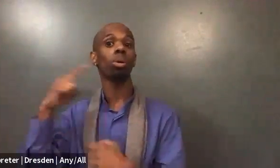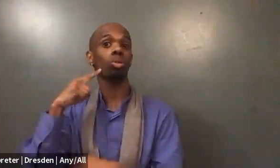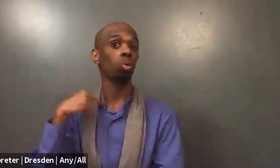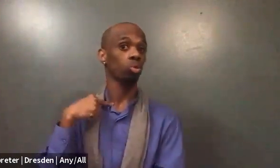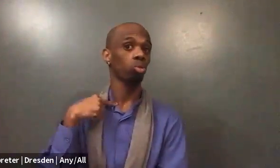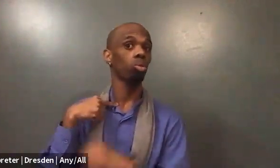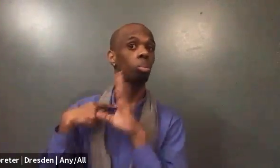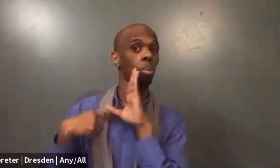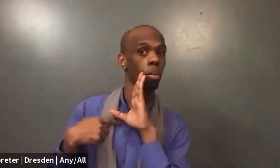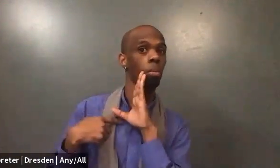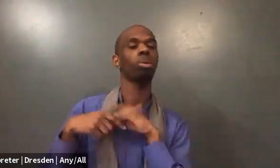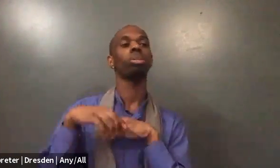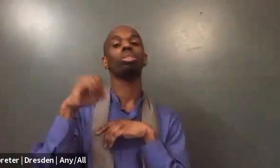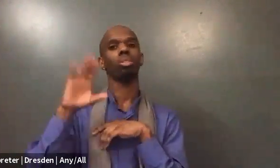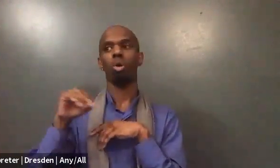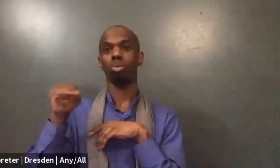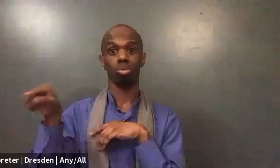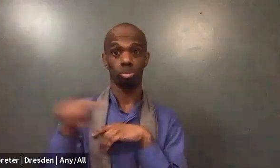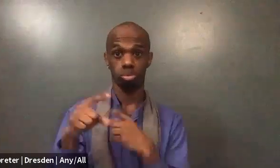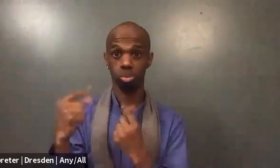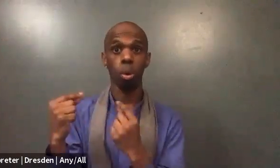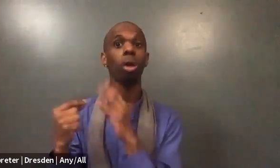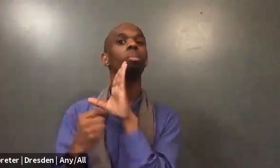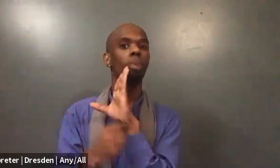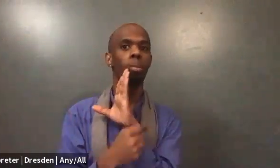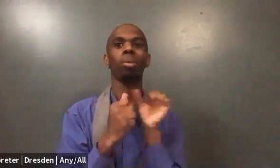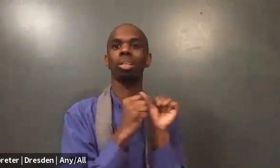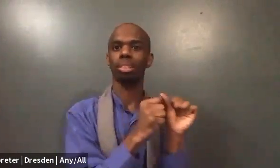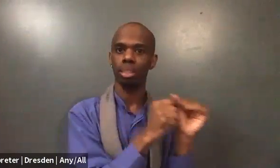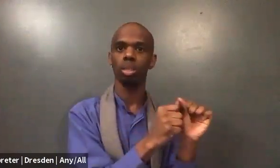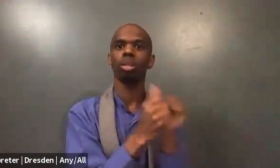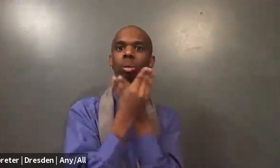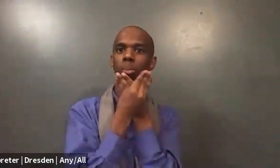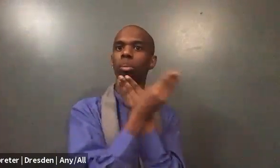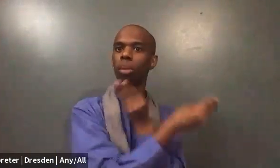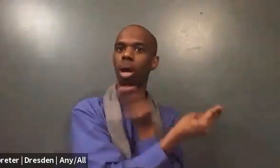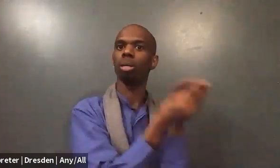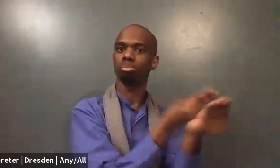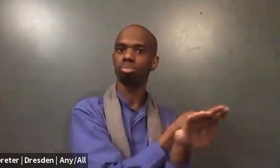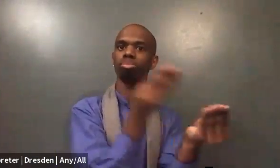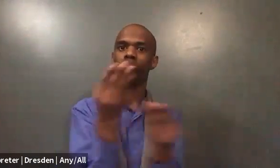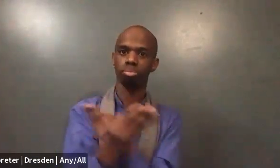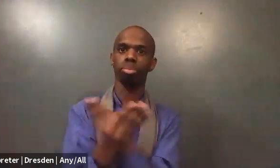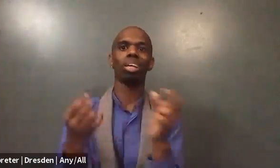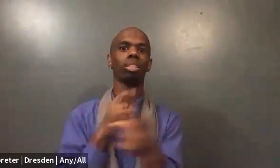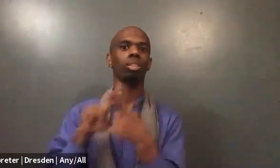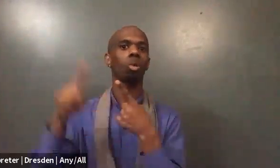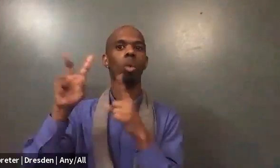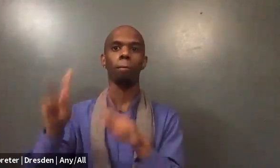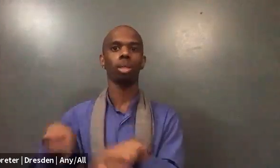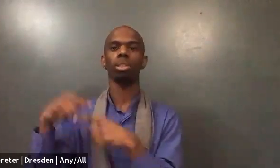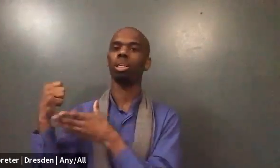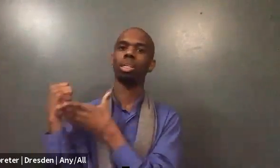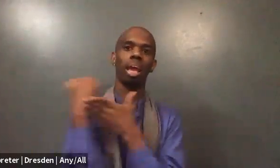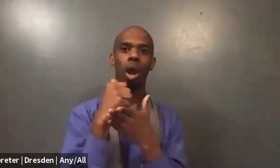somebody and keep telling. Tell somebody listens and somebody helps. Just keep telling, even if you have to write